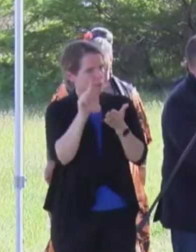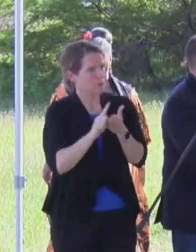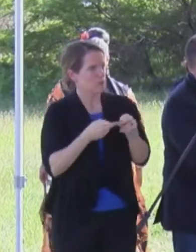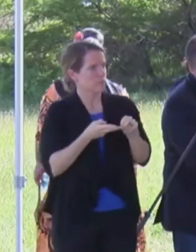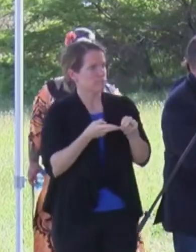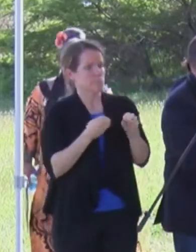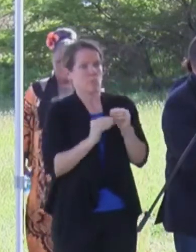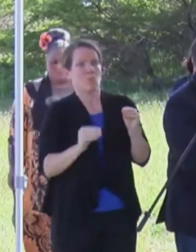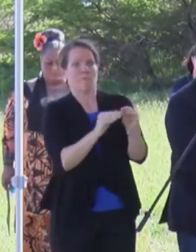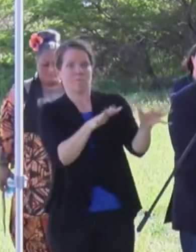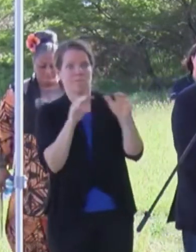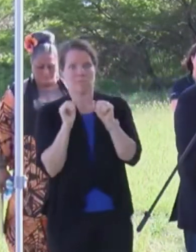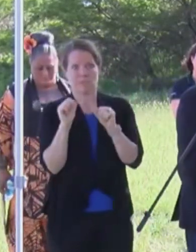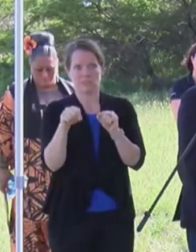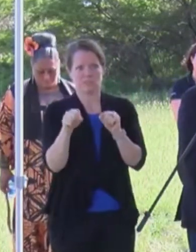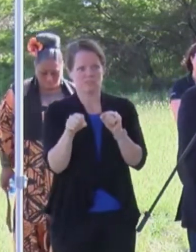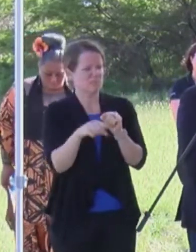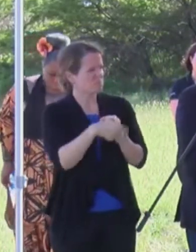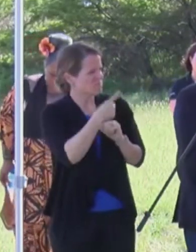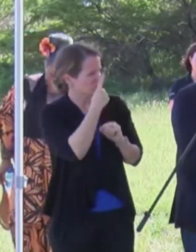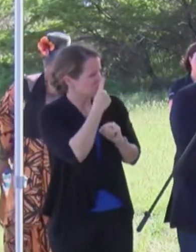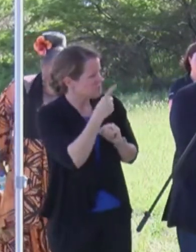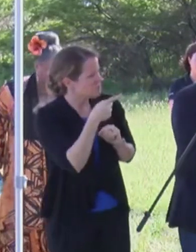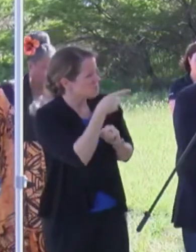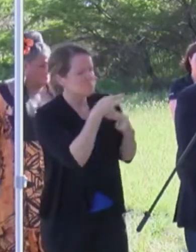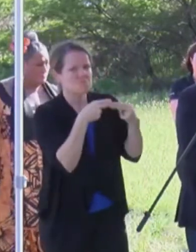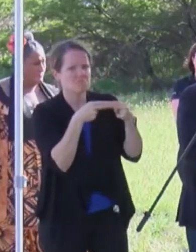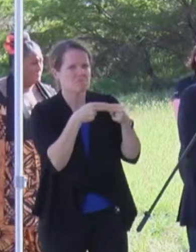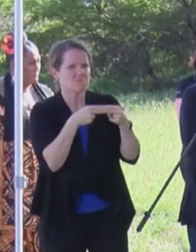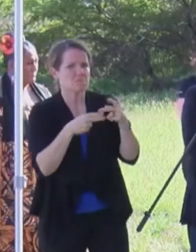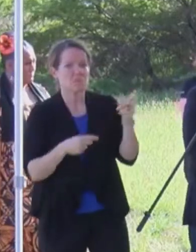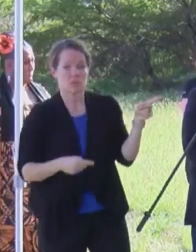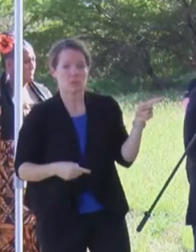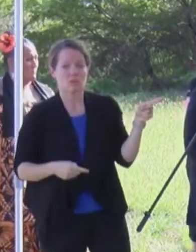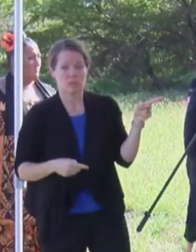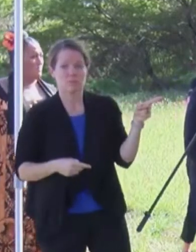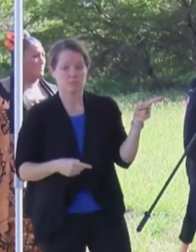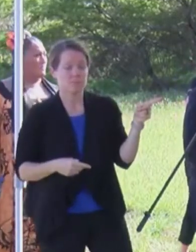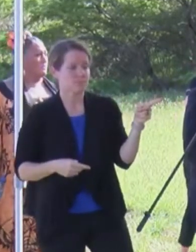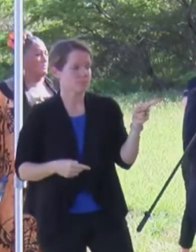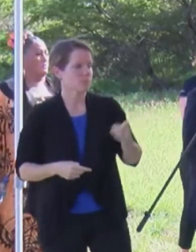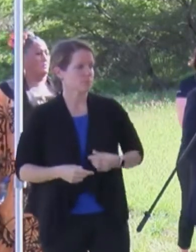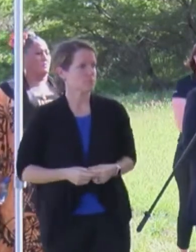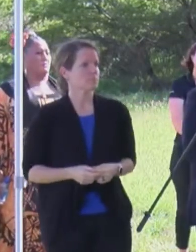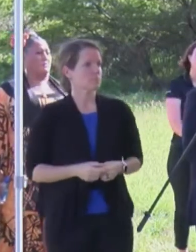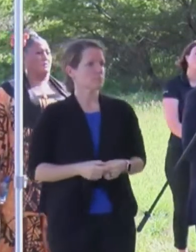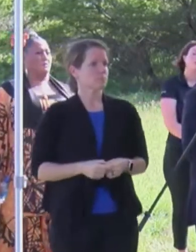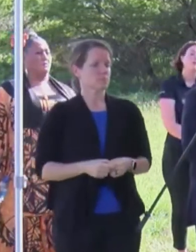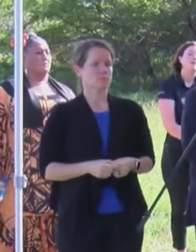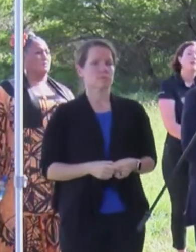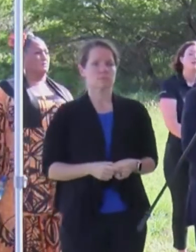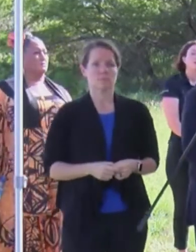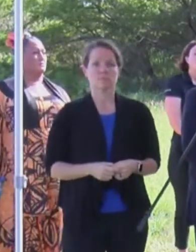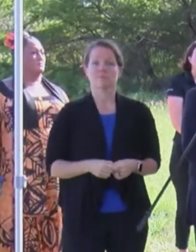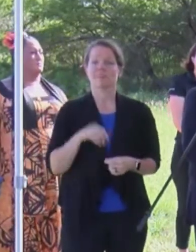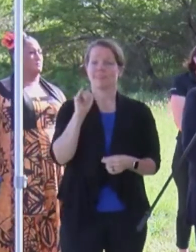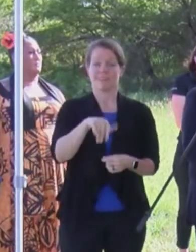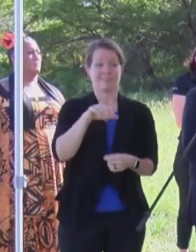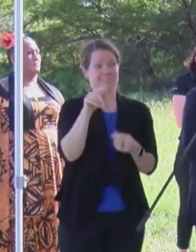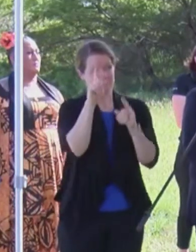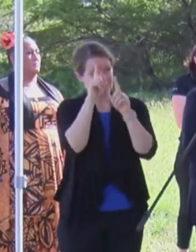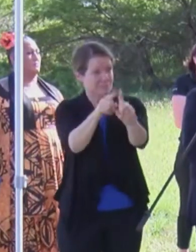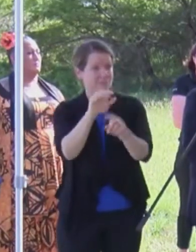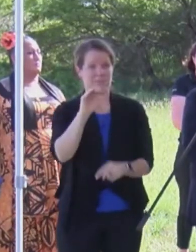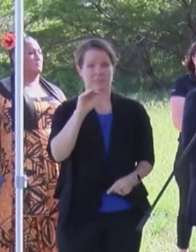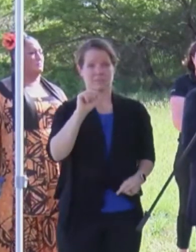And let's pull that slide back up again. It's got the okay. There we go. Yeah. If you look at the March 1 date, that's kind of our goal,